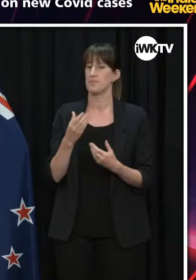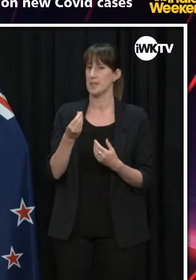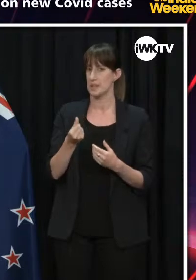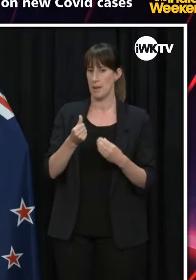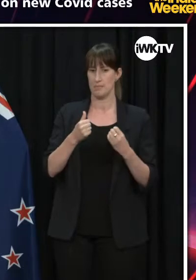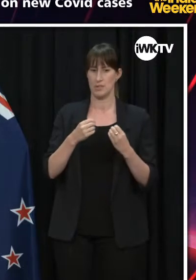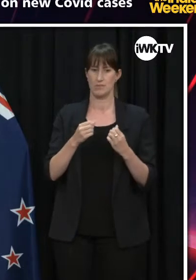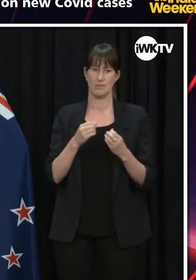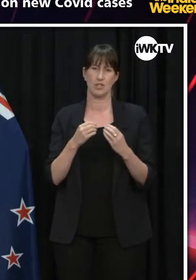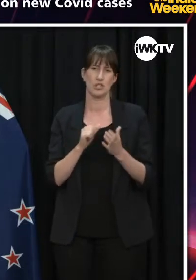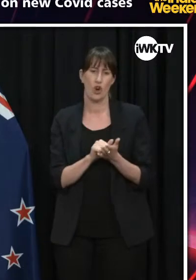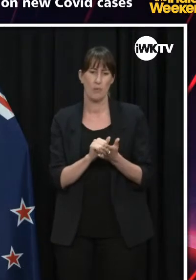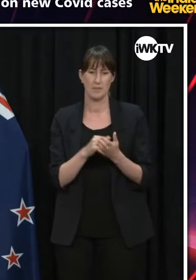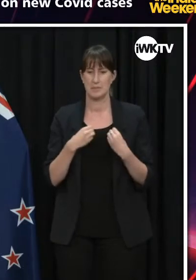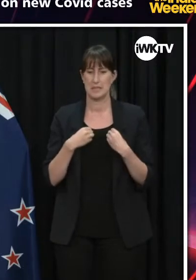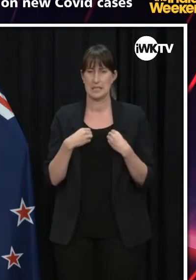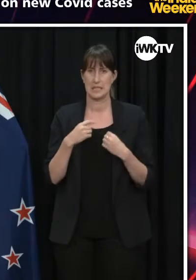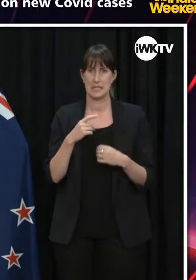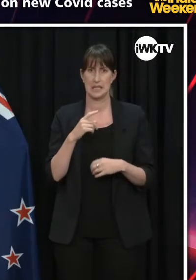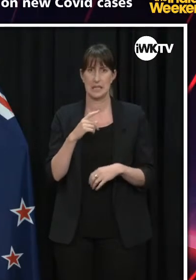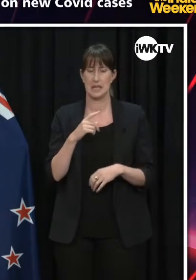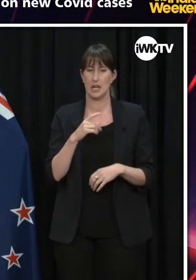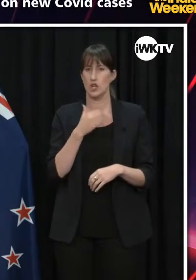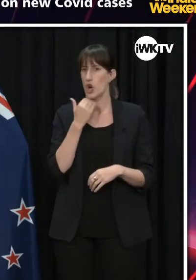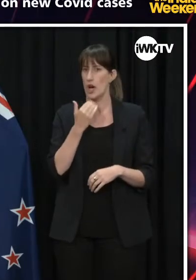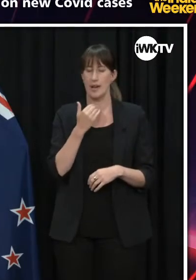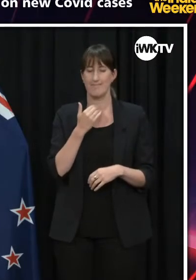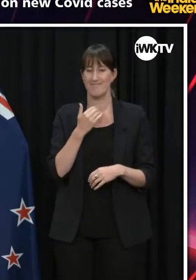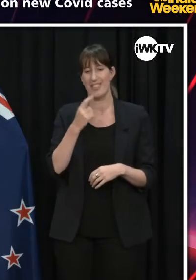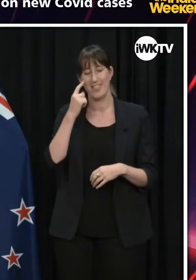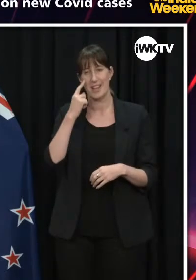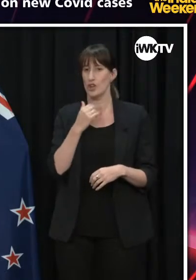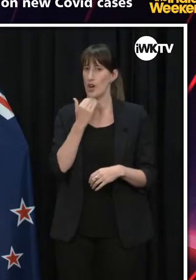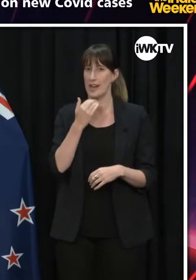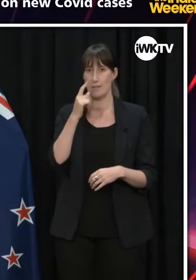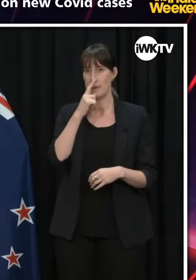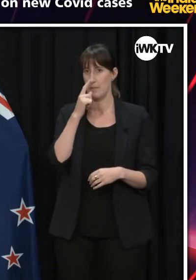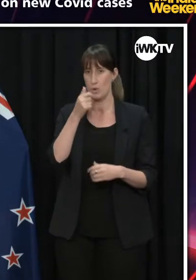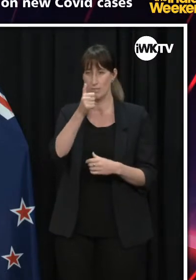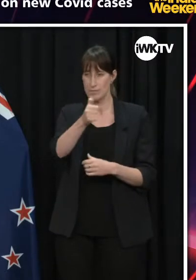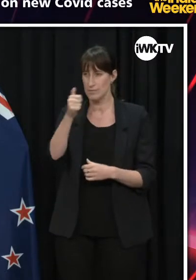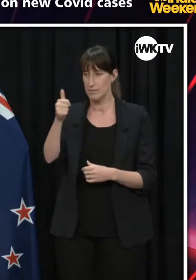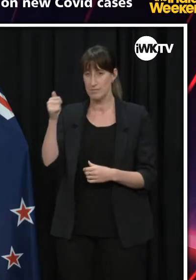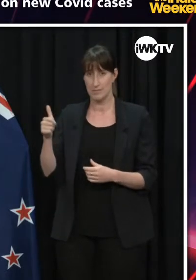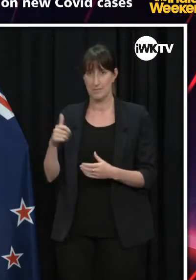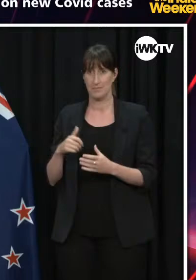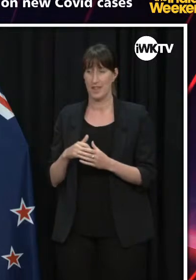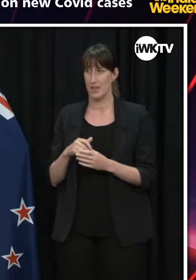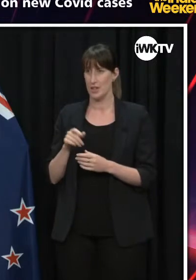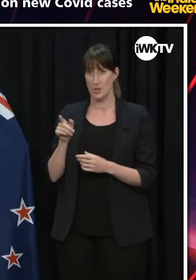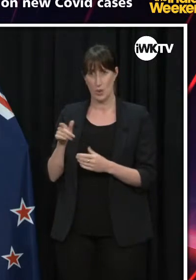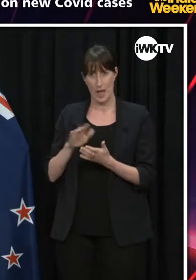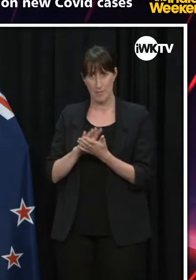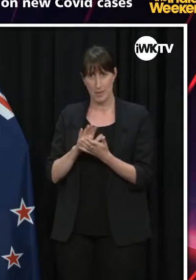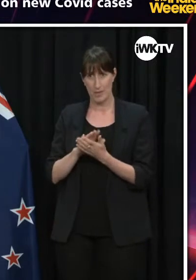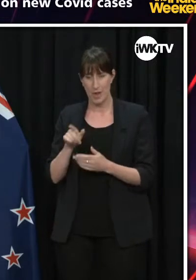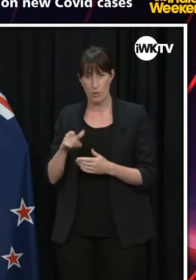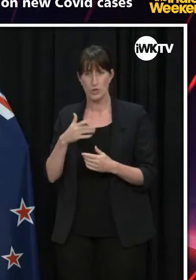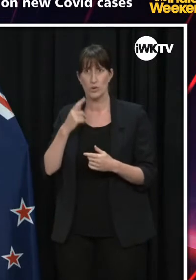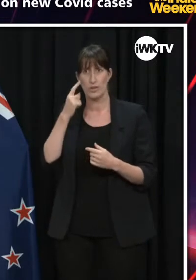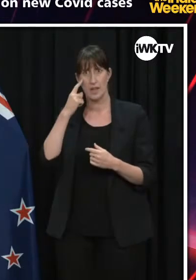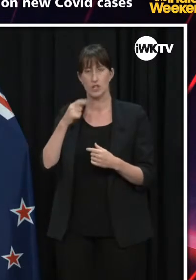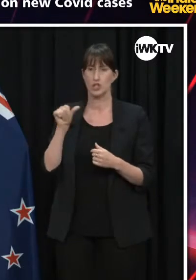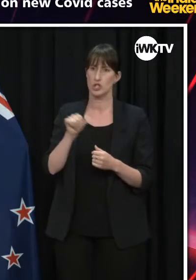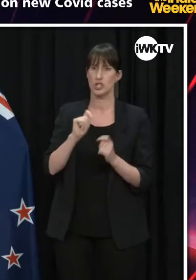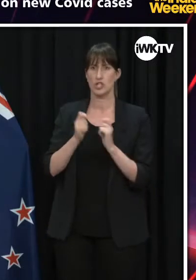support mandatory scanning. Is that something that you're looking at, given it's such an important part of the response? One of the reasons that I